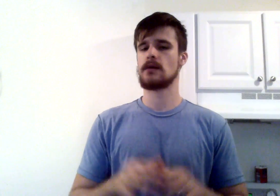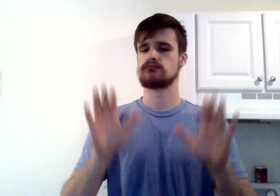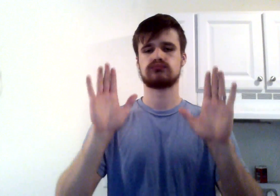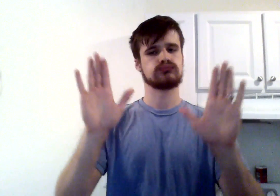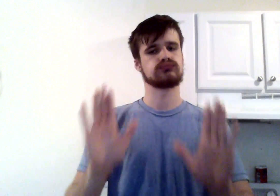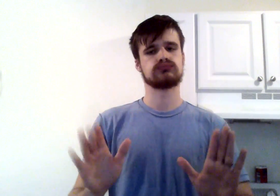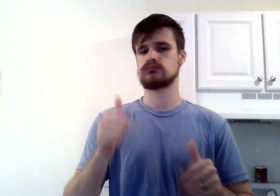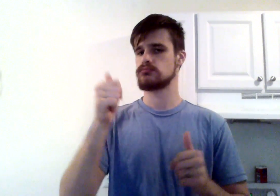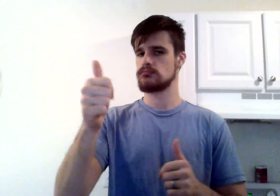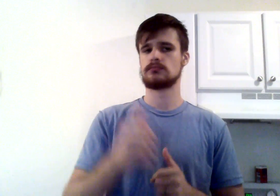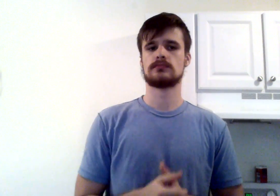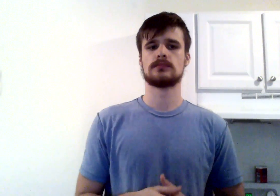And now,